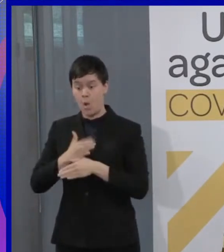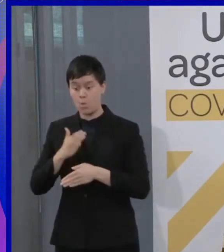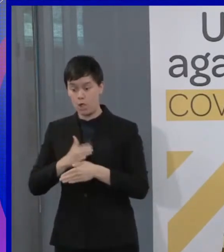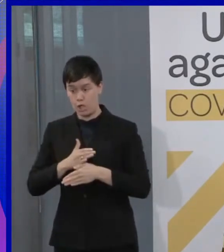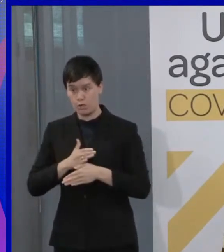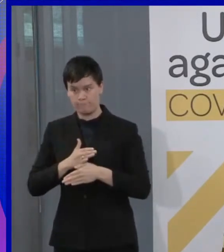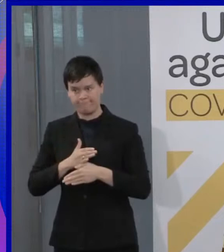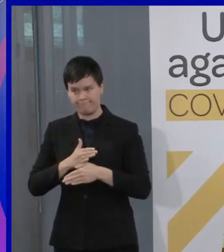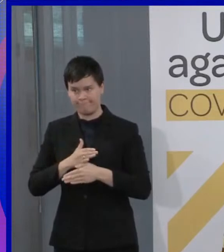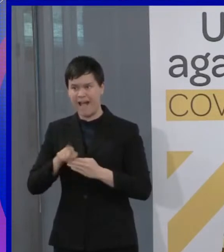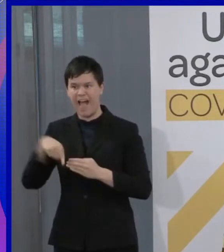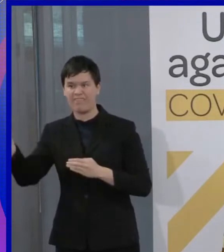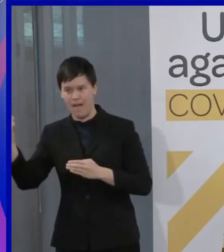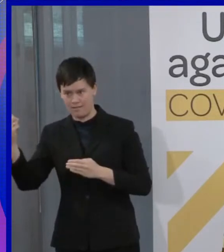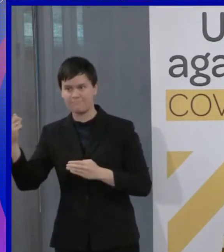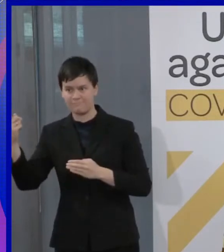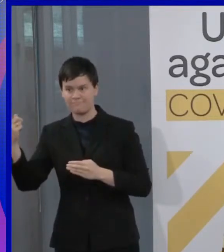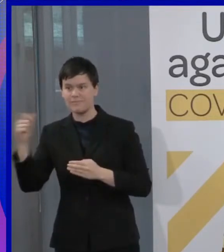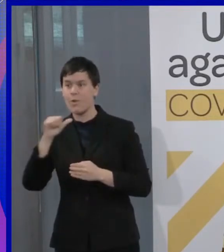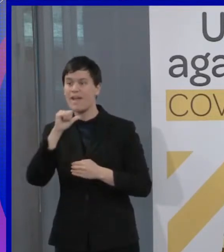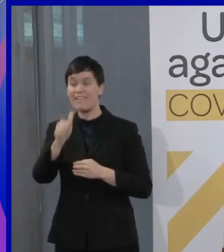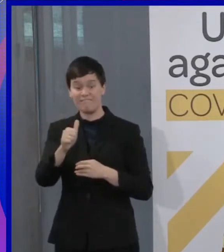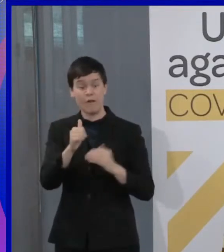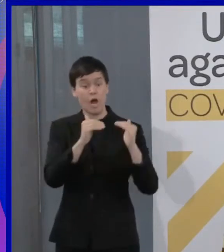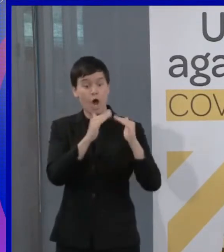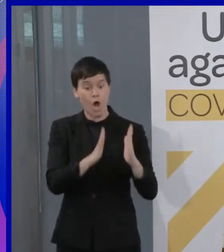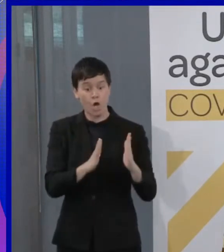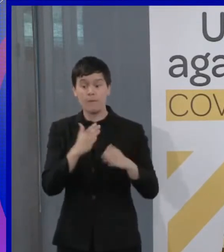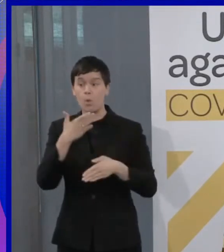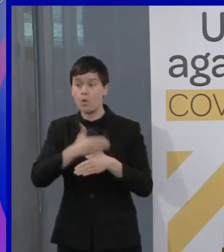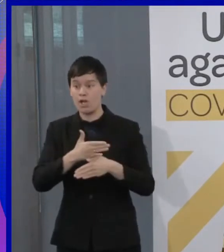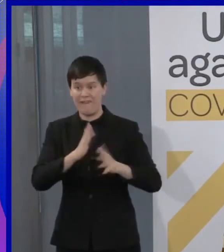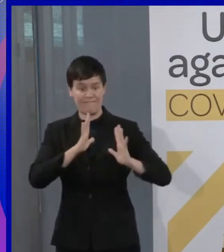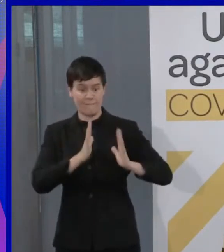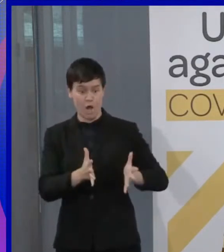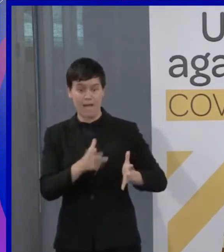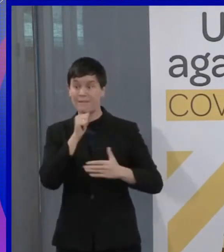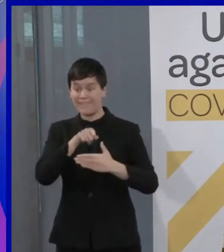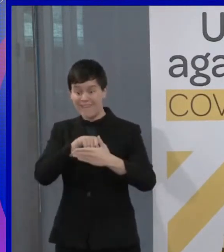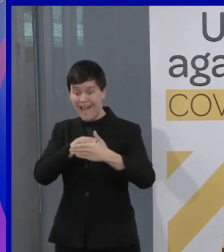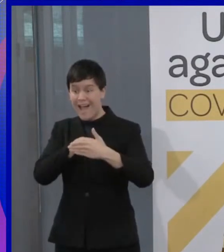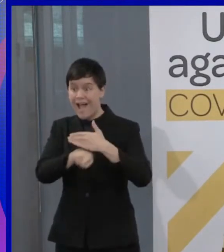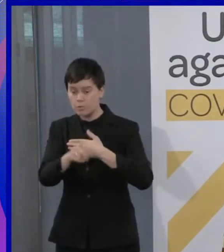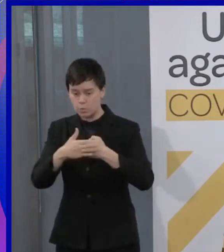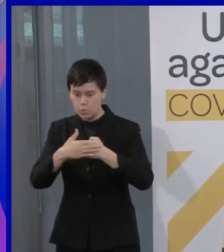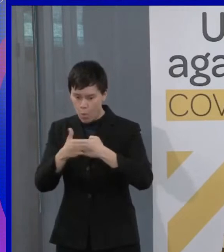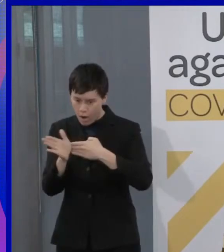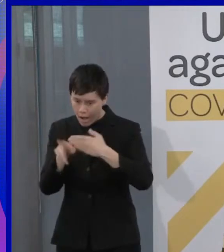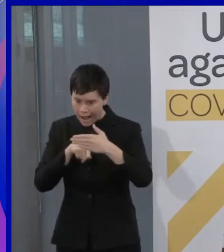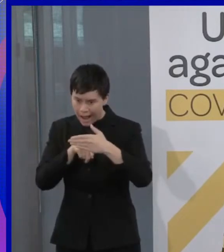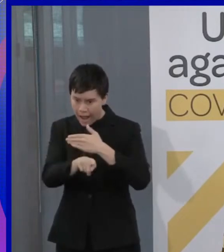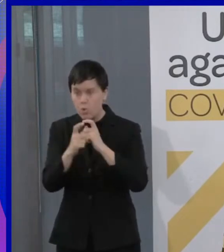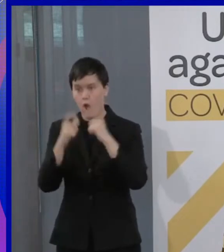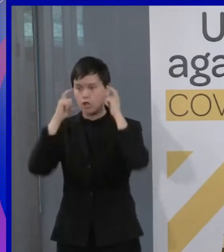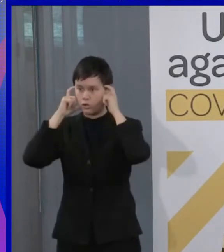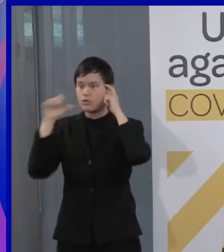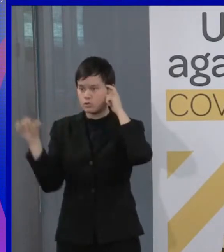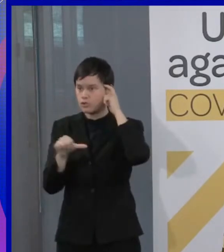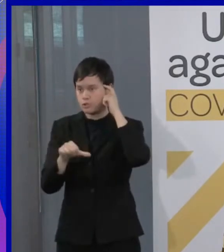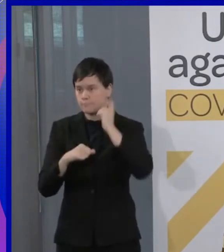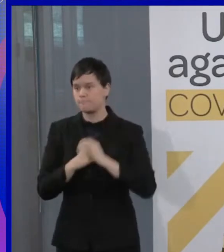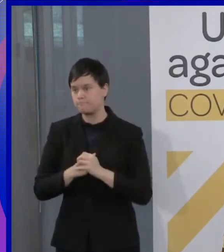aren't inside your work or household bubble. So in your mind though, you leave the house and you mask up? That's right, yes.